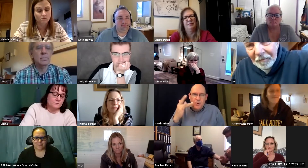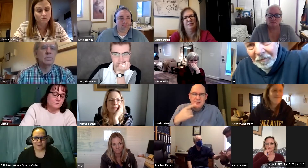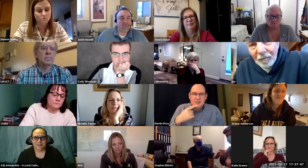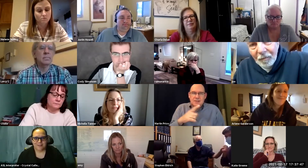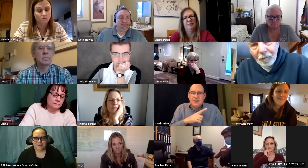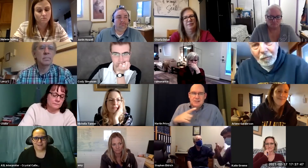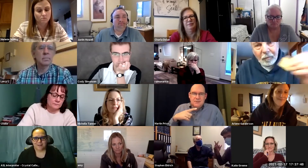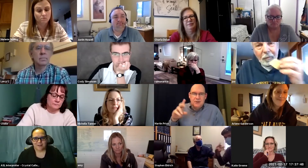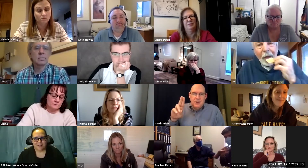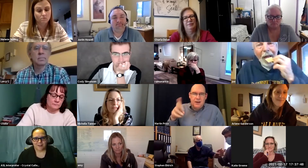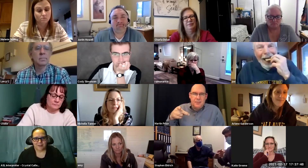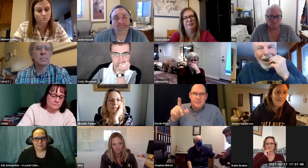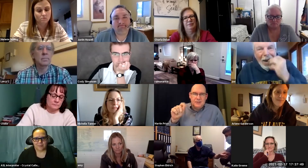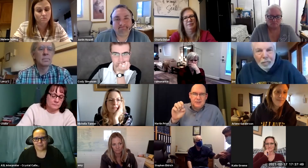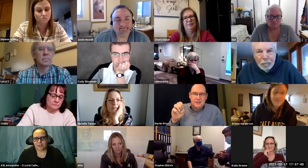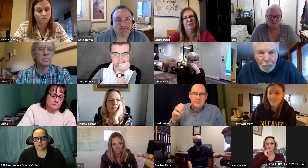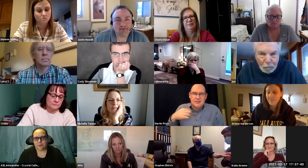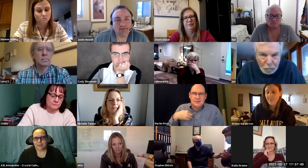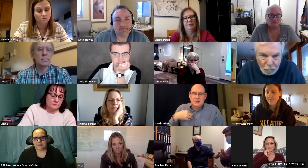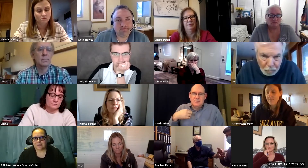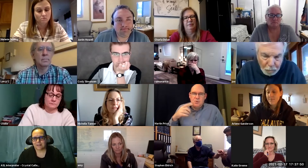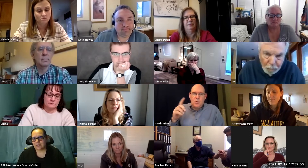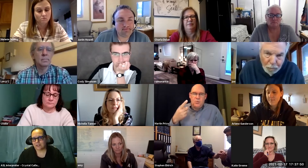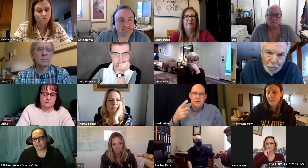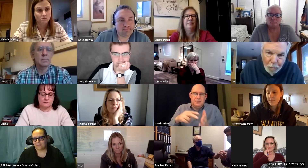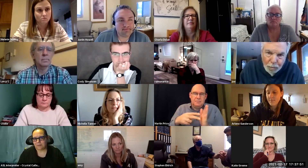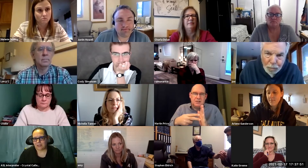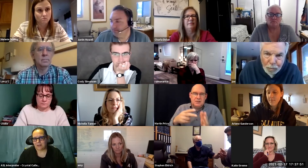Hello, everyone. I'm not sure why it says